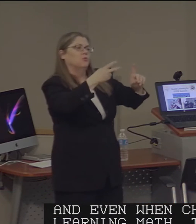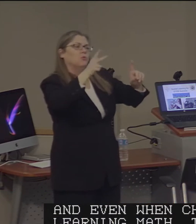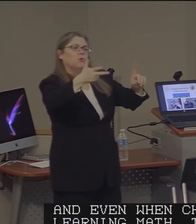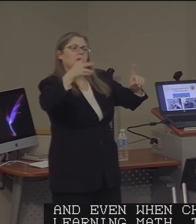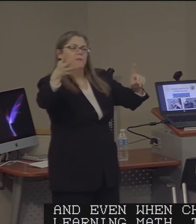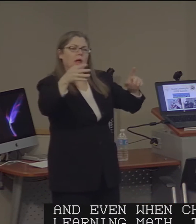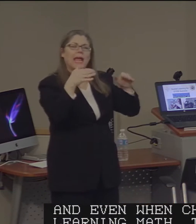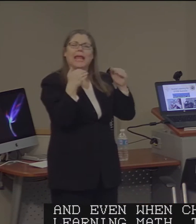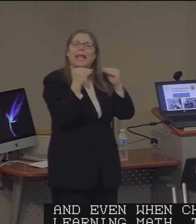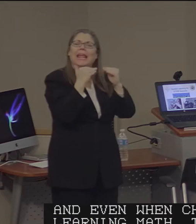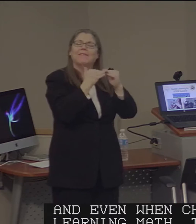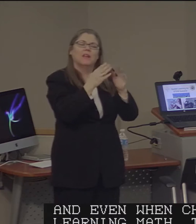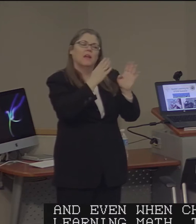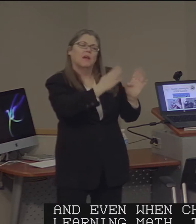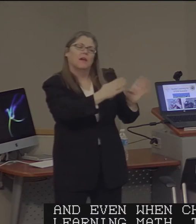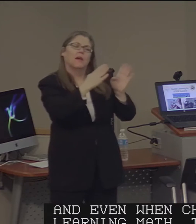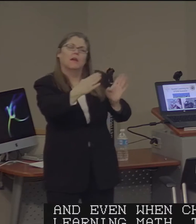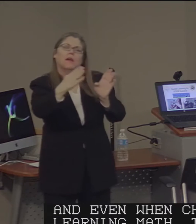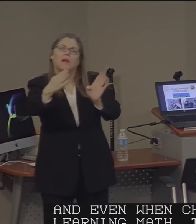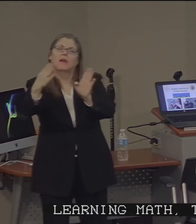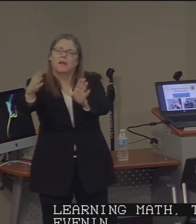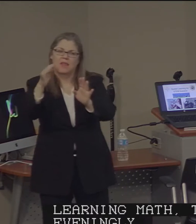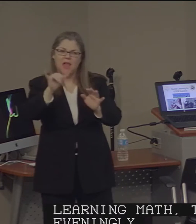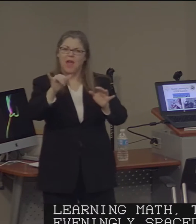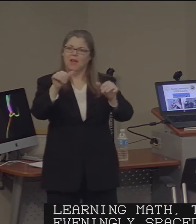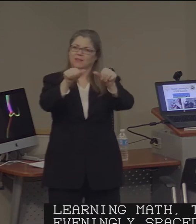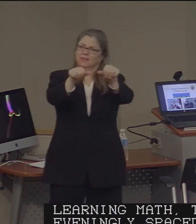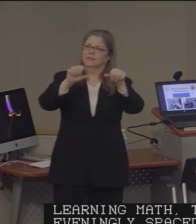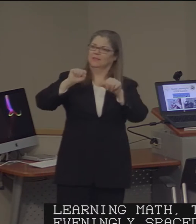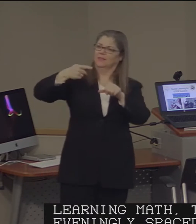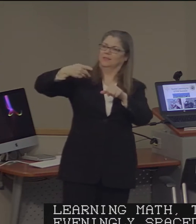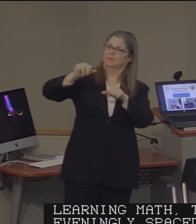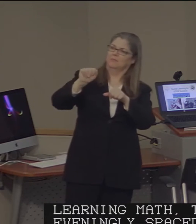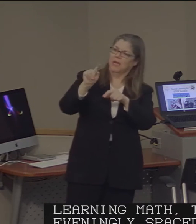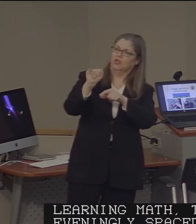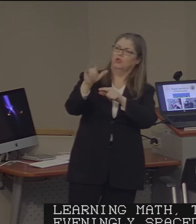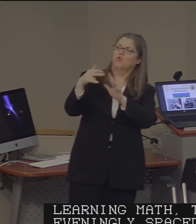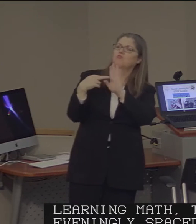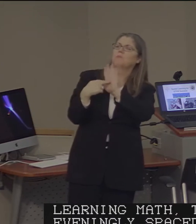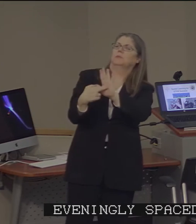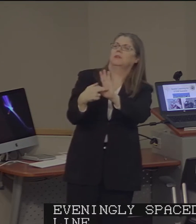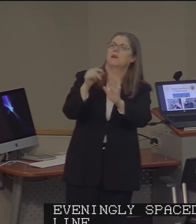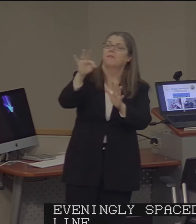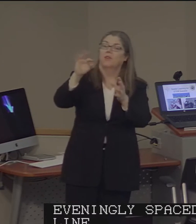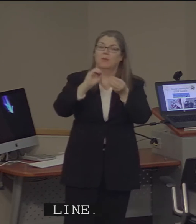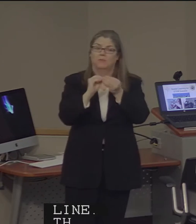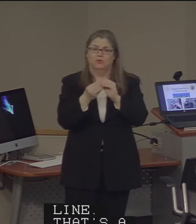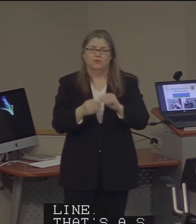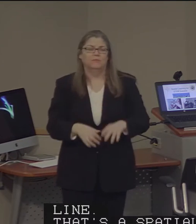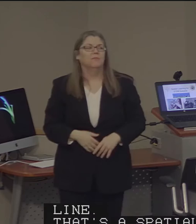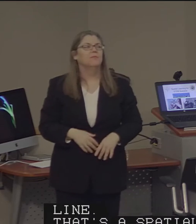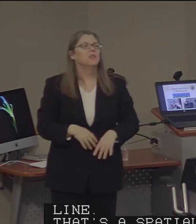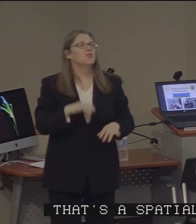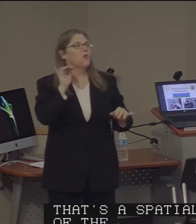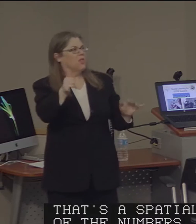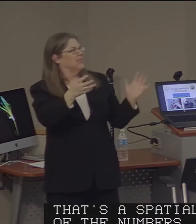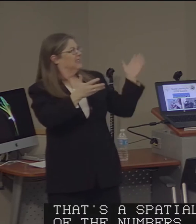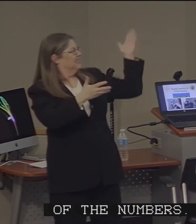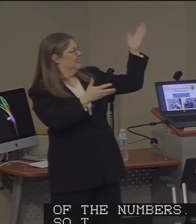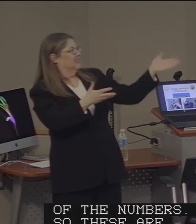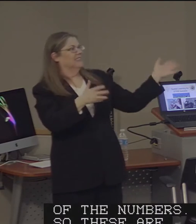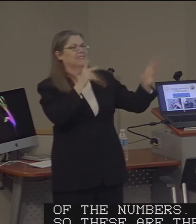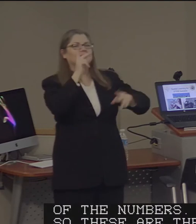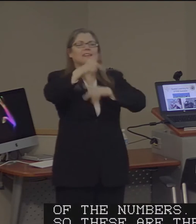line. So that's a spatial representation of the numbers. So these are the kinds of